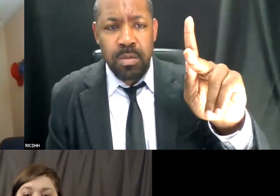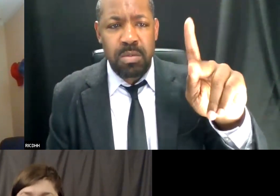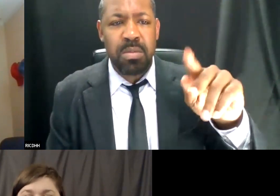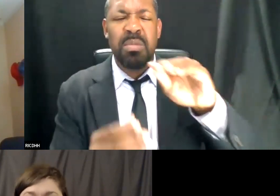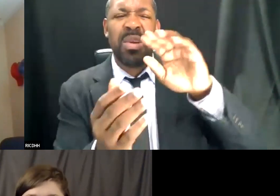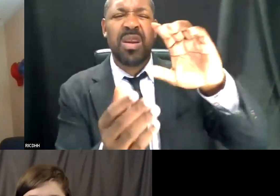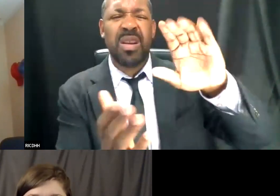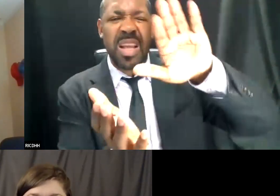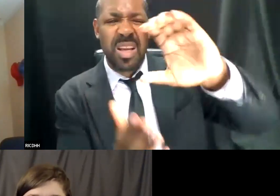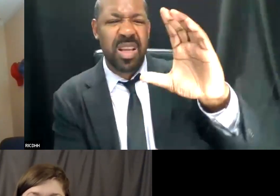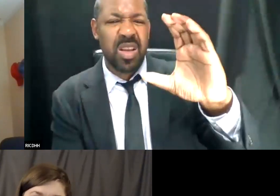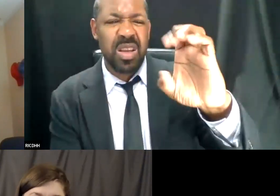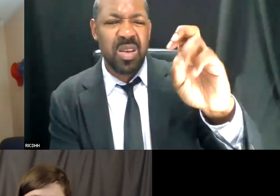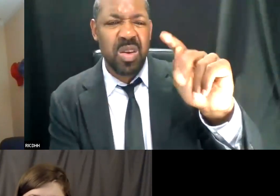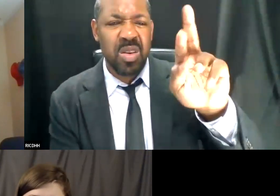Warwick.